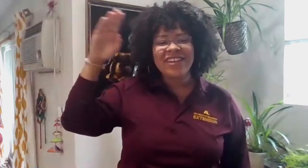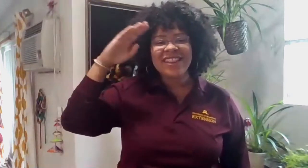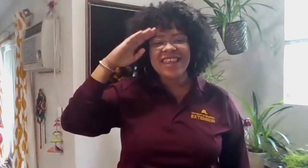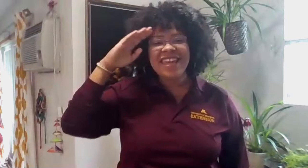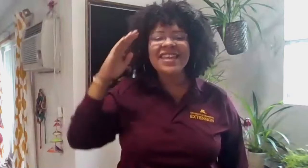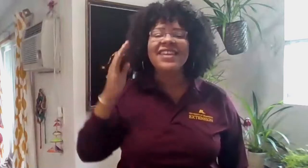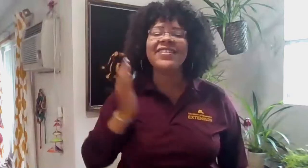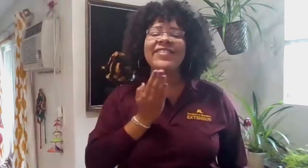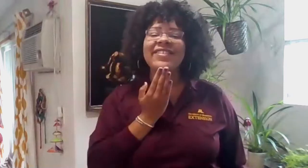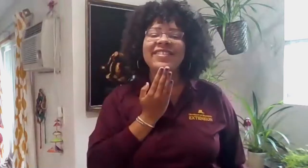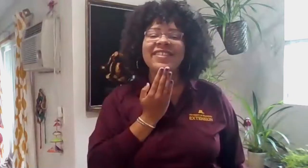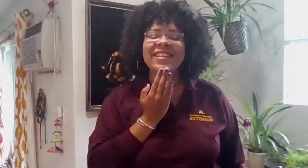did thank you.